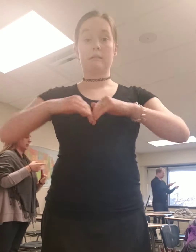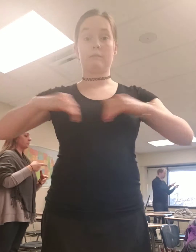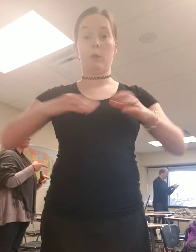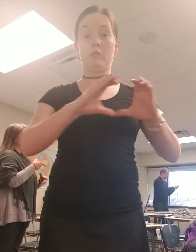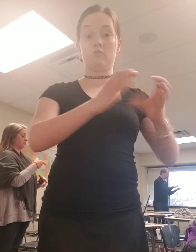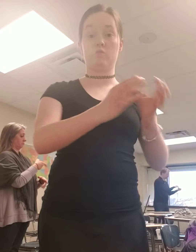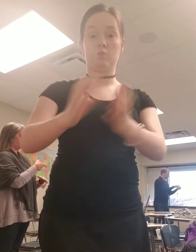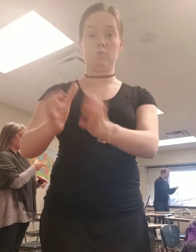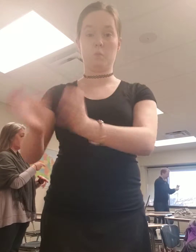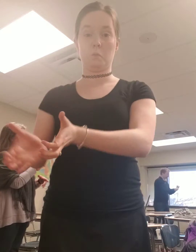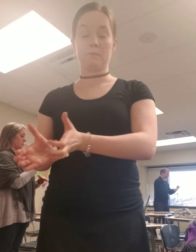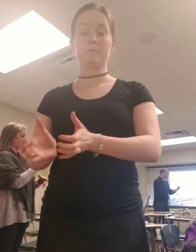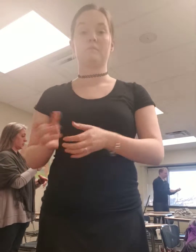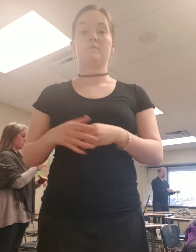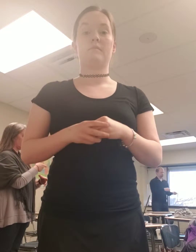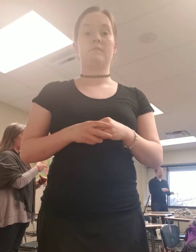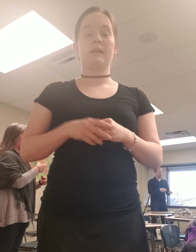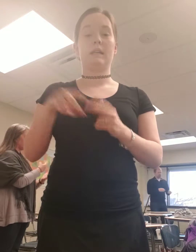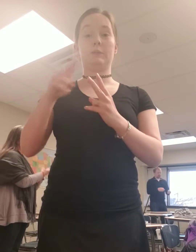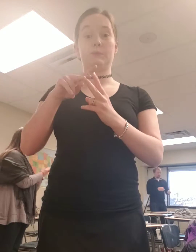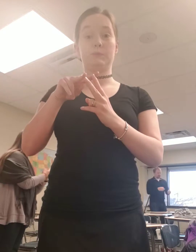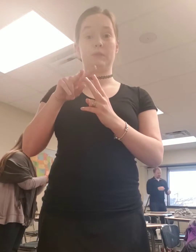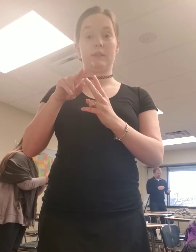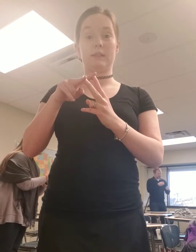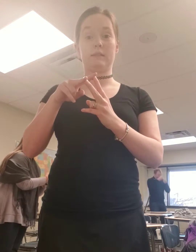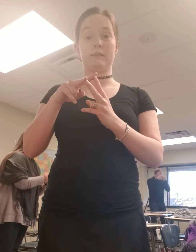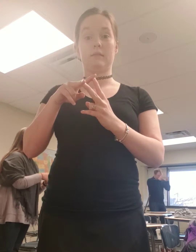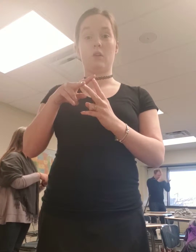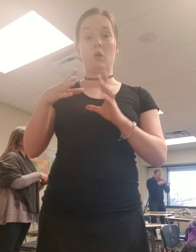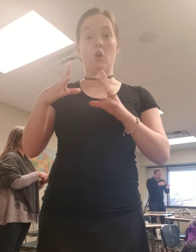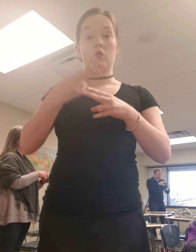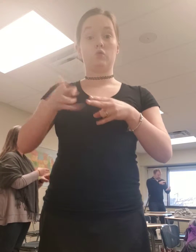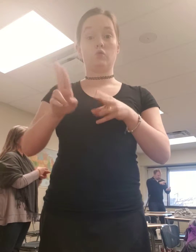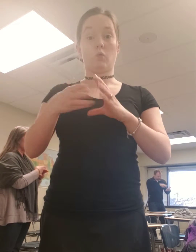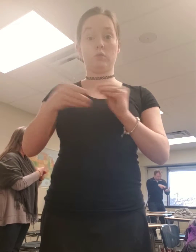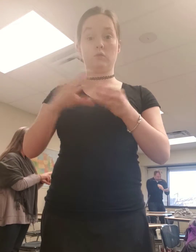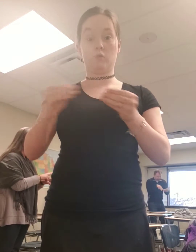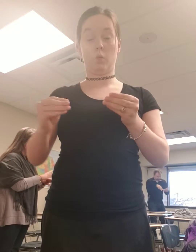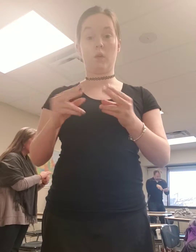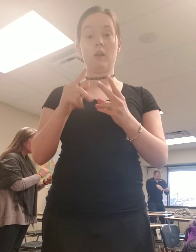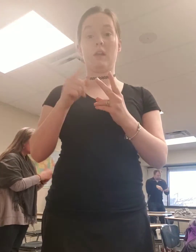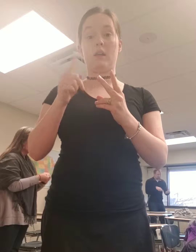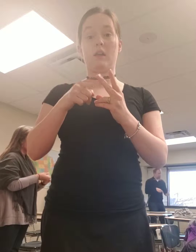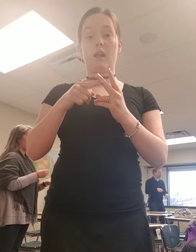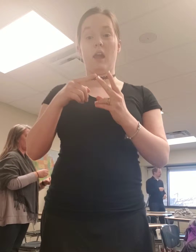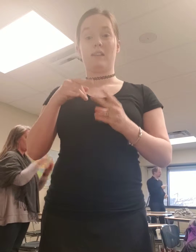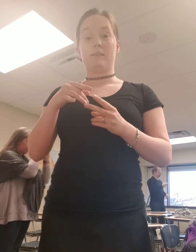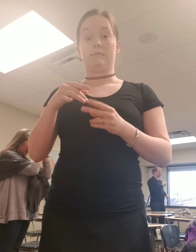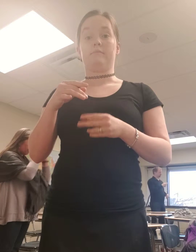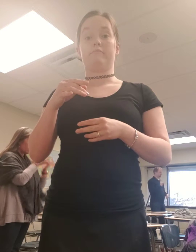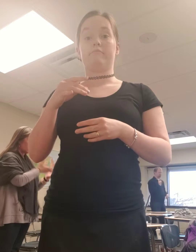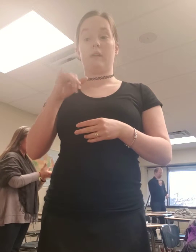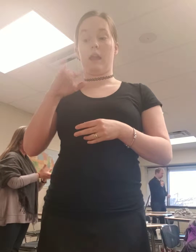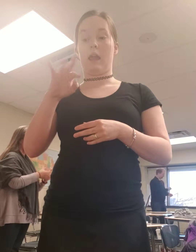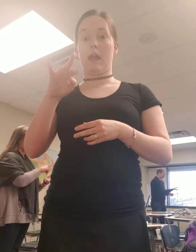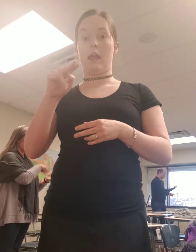as the informational text, okay? You're going to have to come to a consensus. Not only give me what you